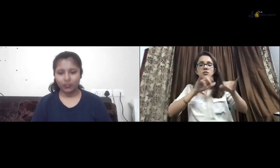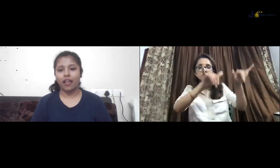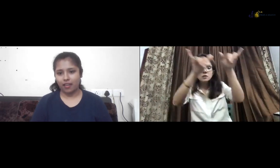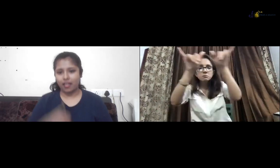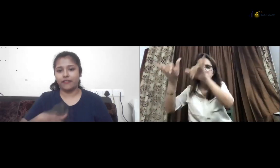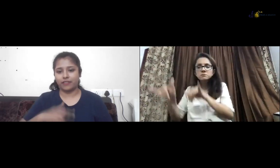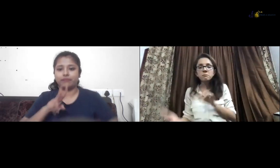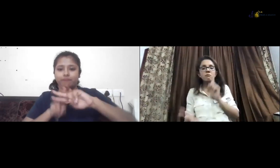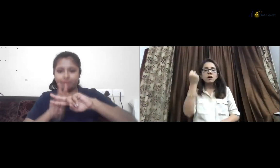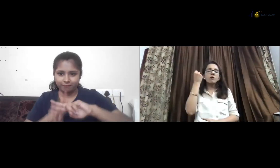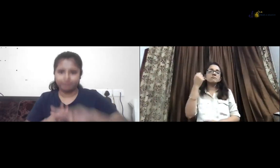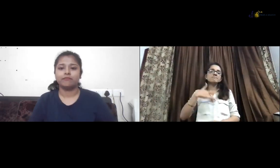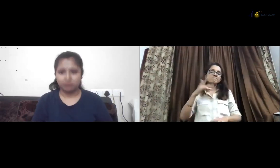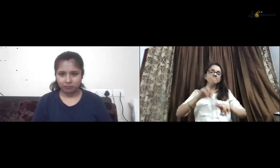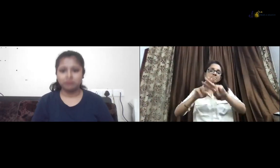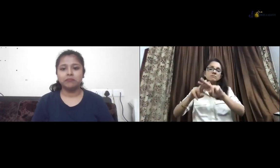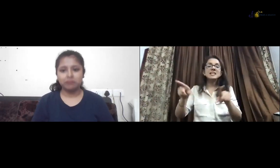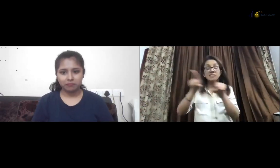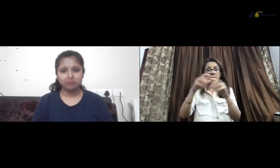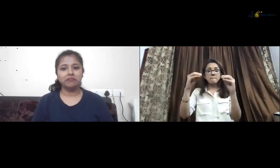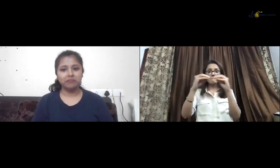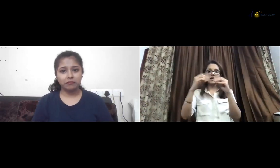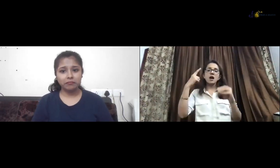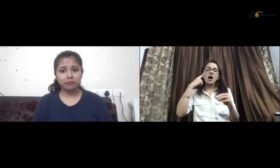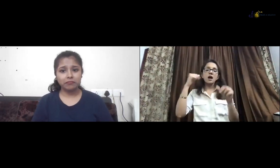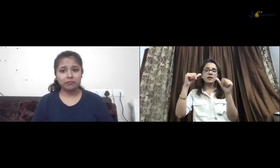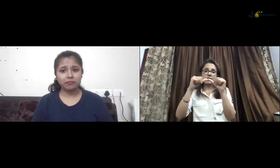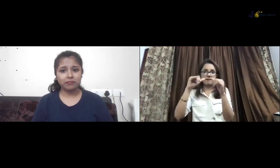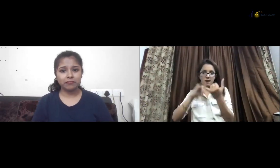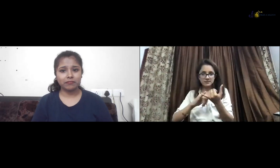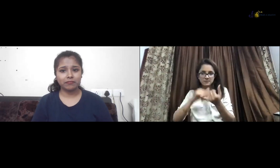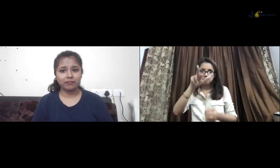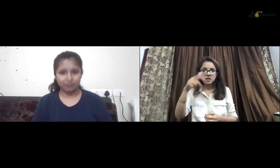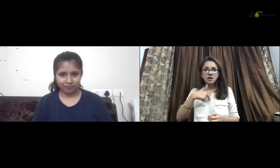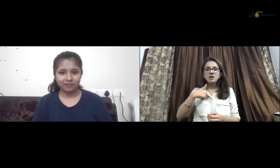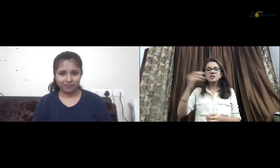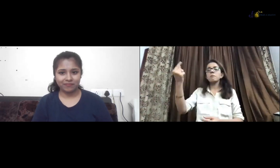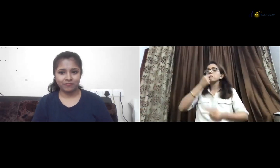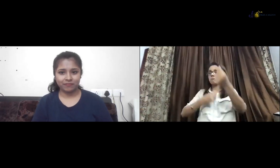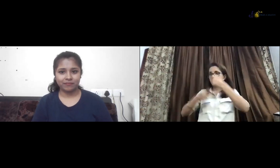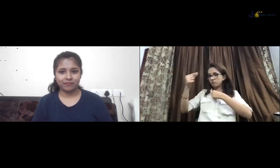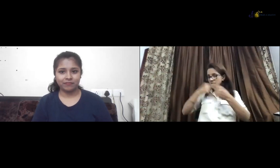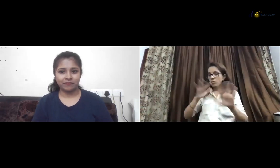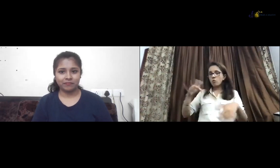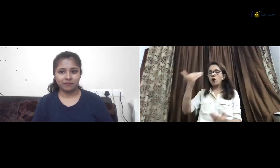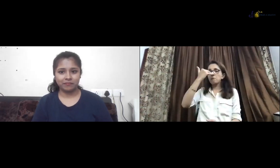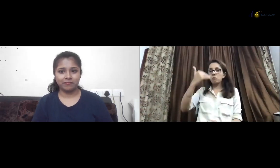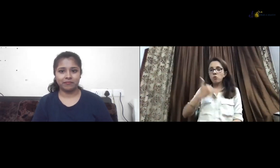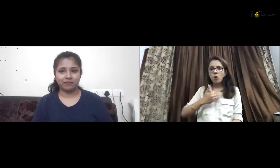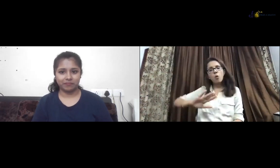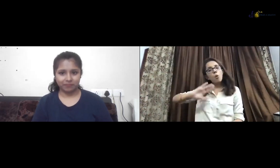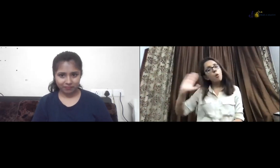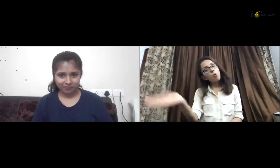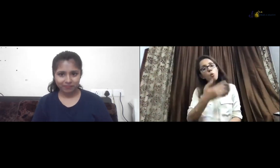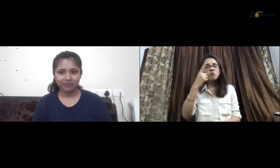the hashtag, then you will see that people would be sharing their things that they have experienced that bias.